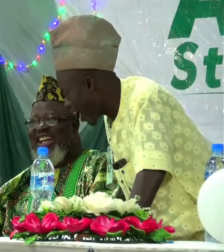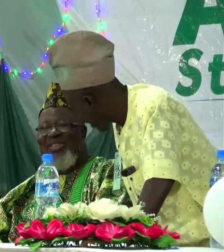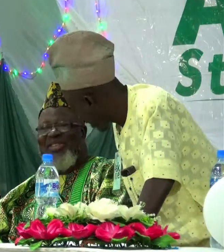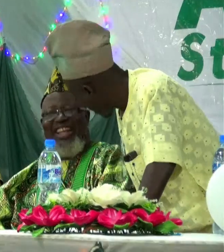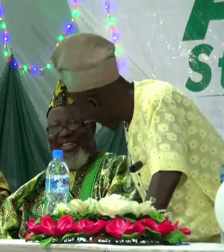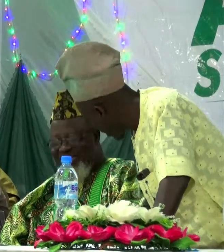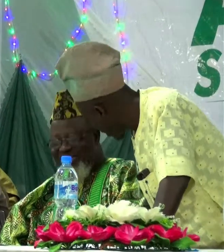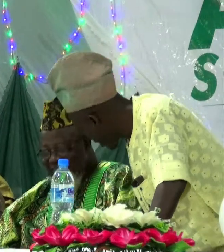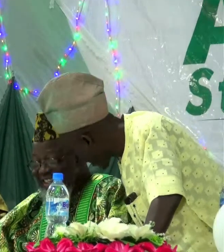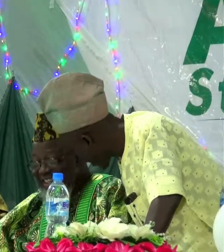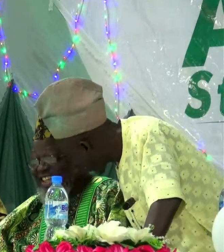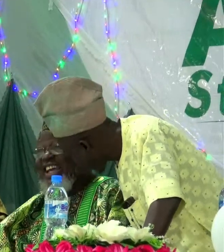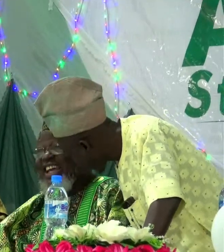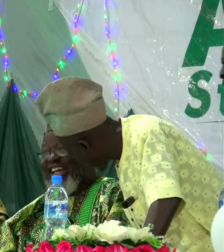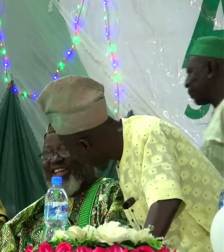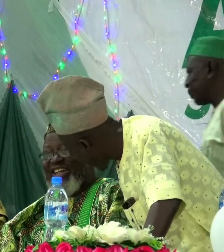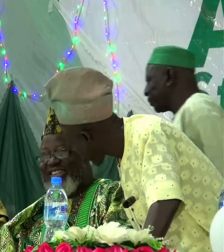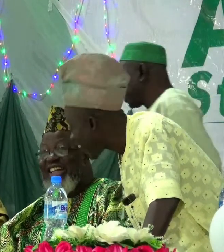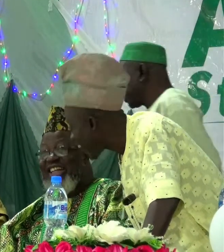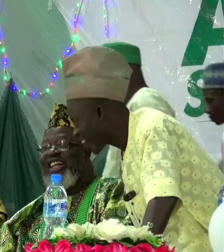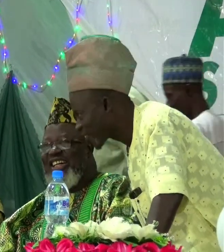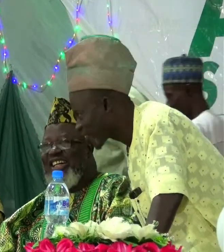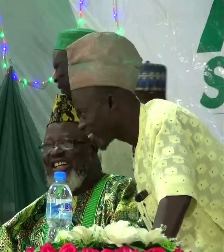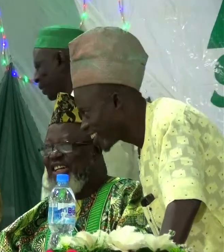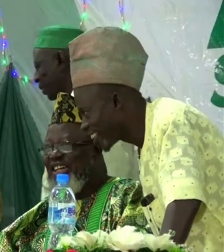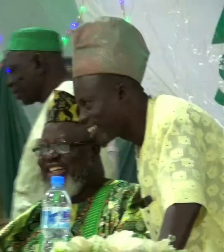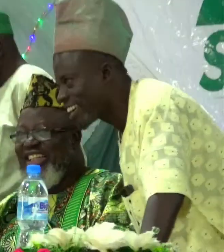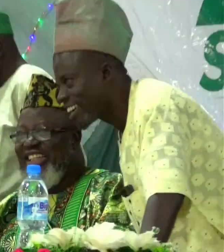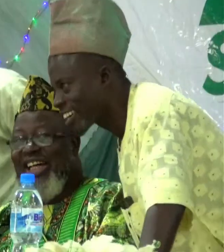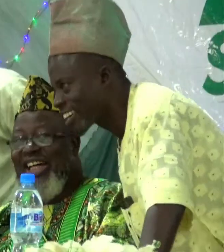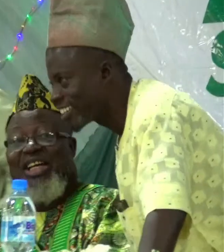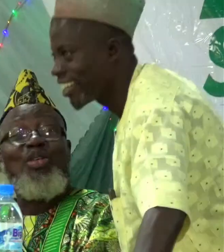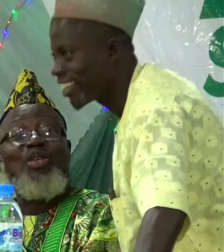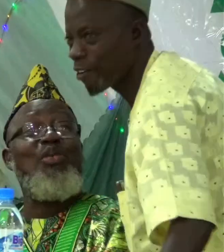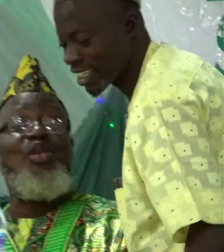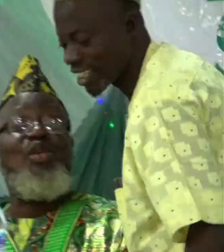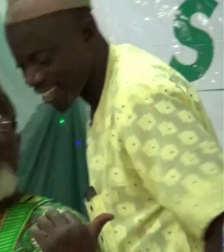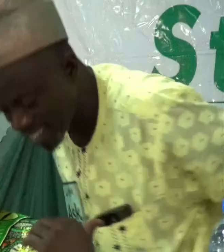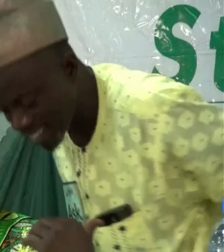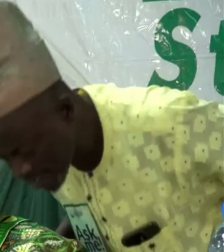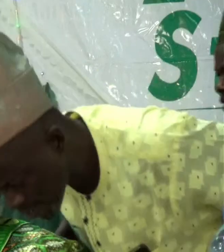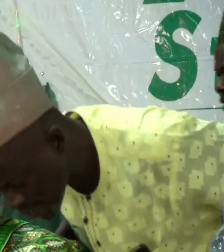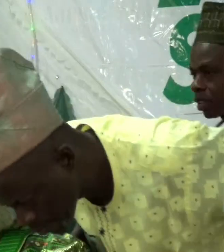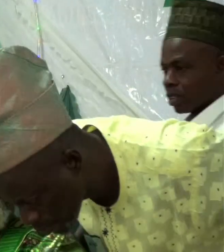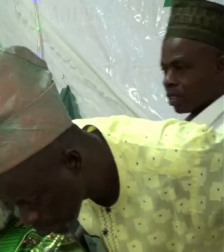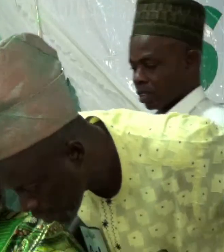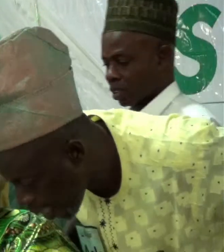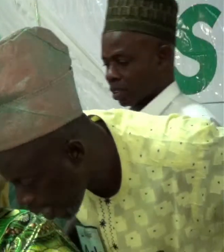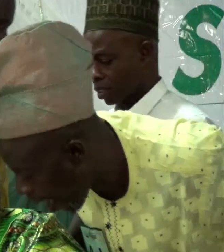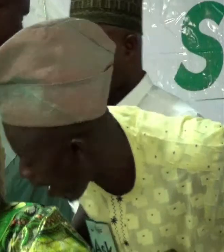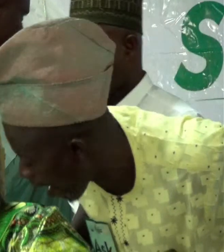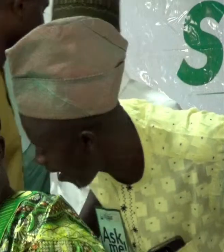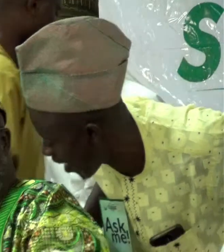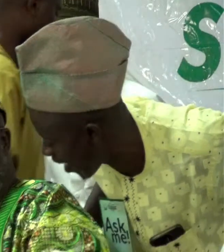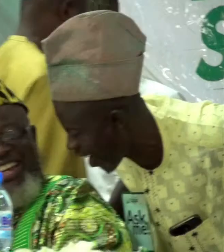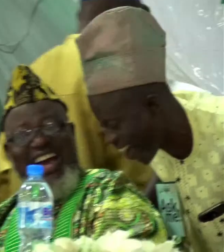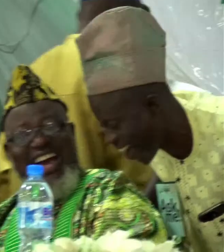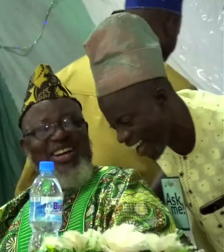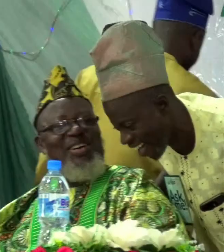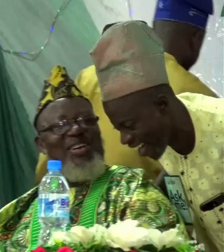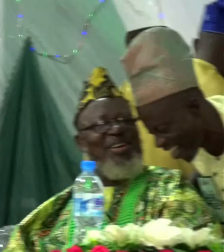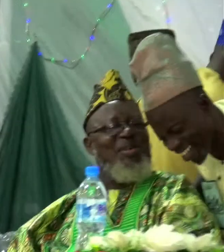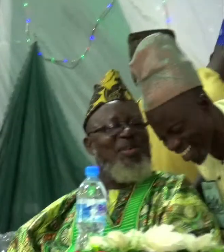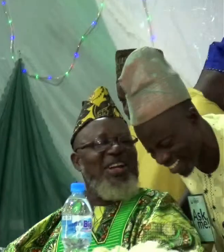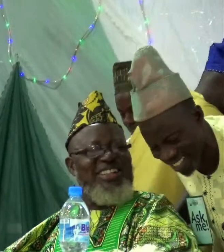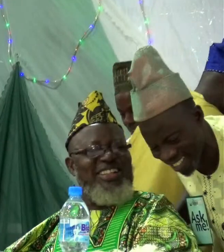Alhaja Fawzat Sani, Oyo State Commissioner for Special Duty. Lara awon tokuru ojo na ni Alhaji Dahud Makanjola